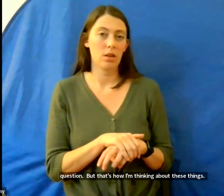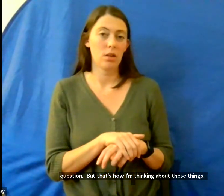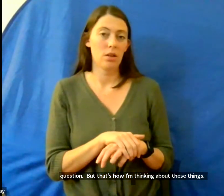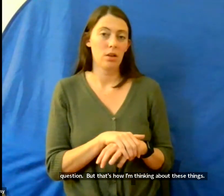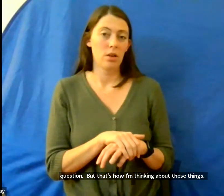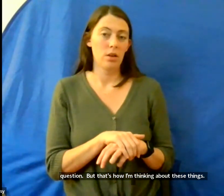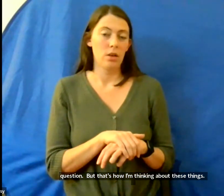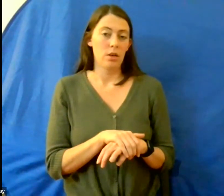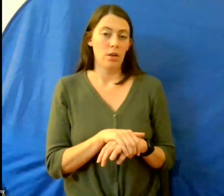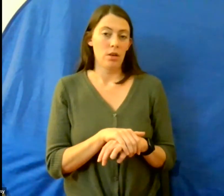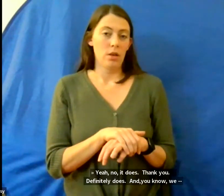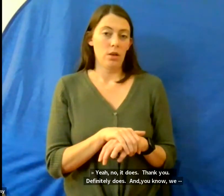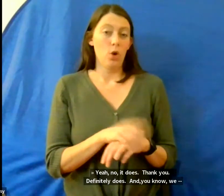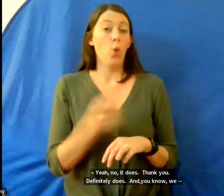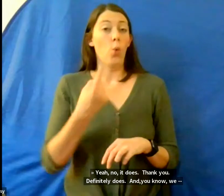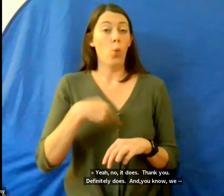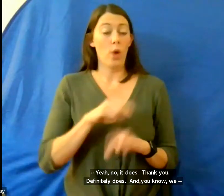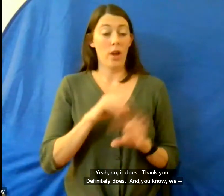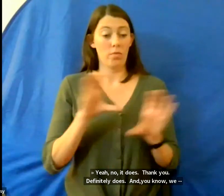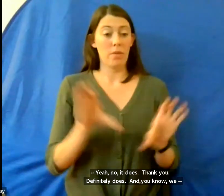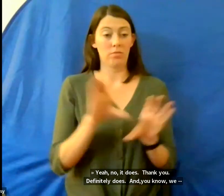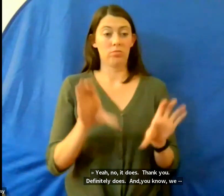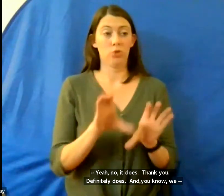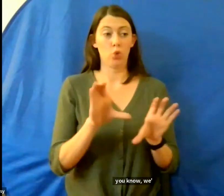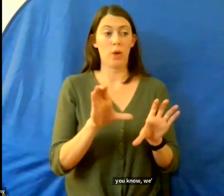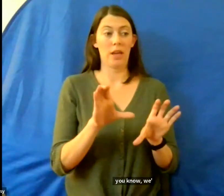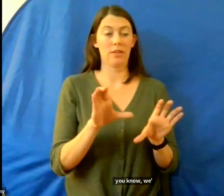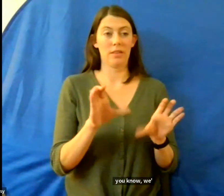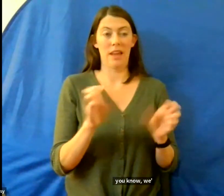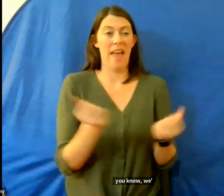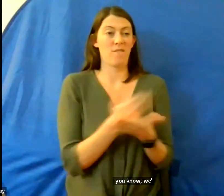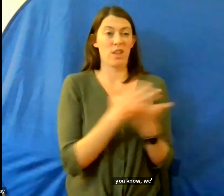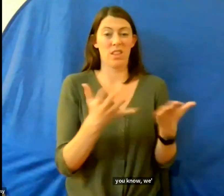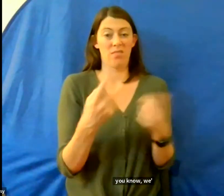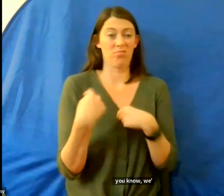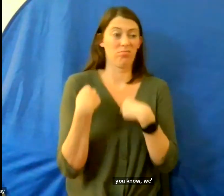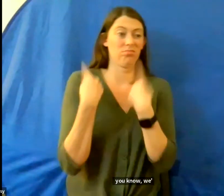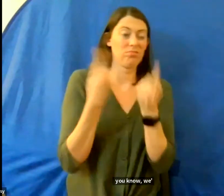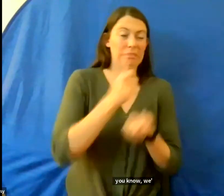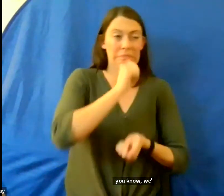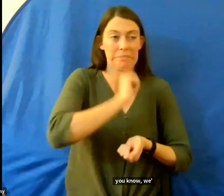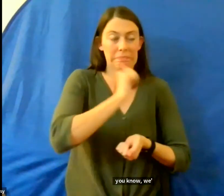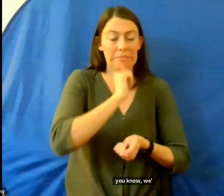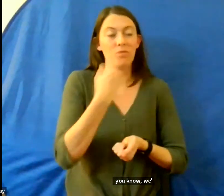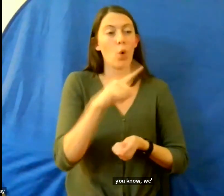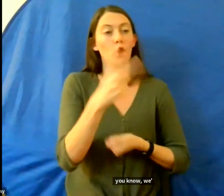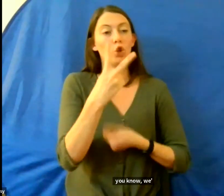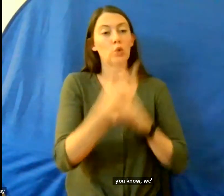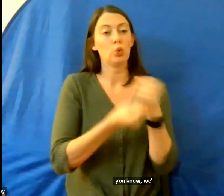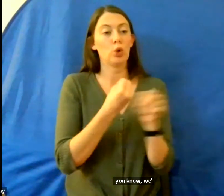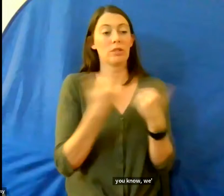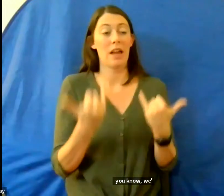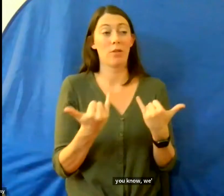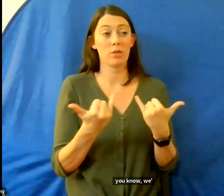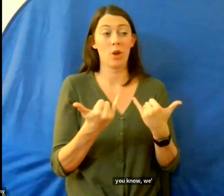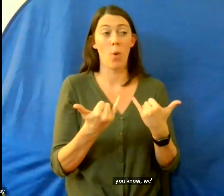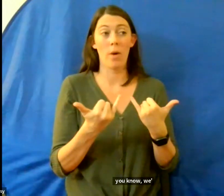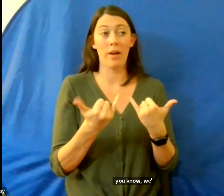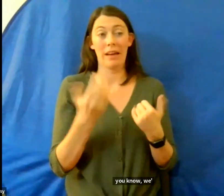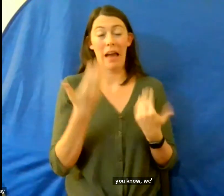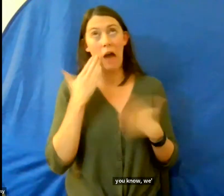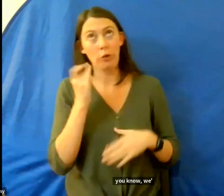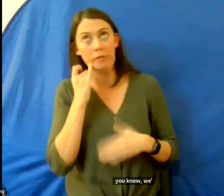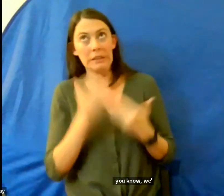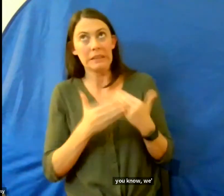we've been in this for 2 years now, and I don't know if it gets any easier, right? But I think there is learning that comes with